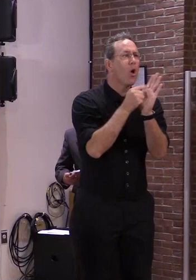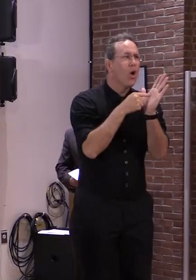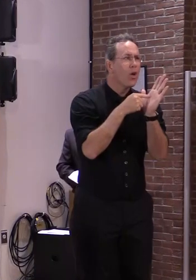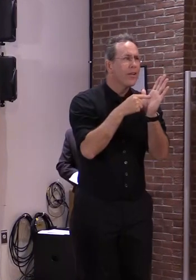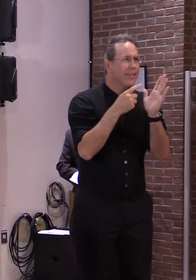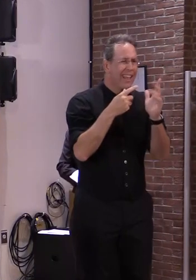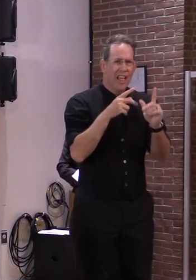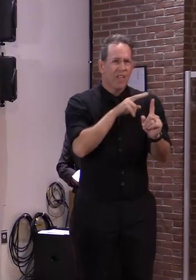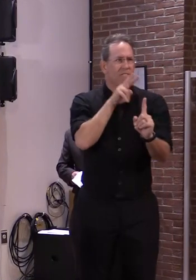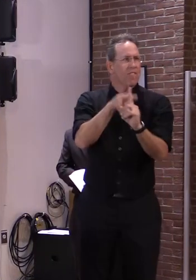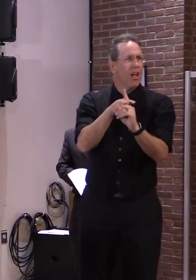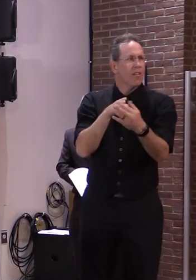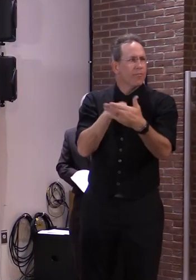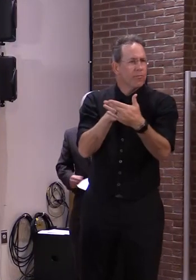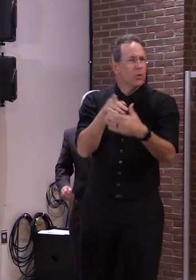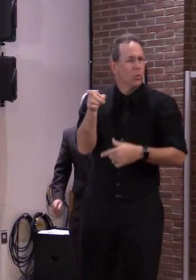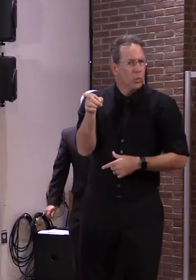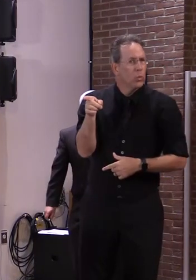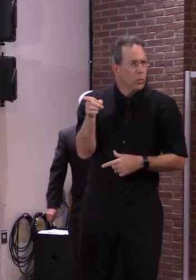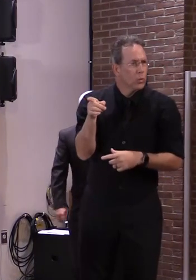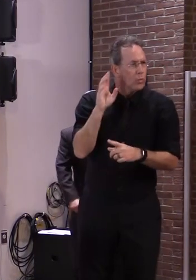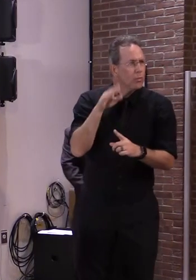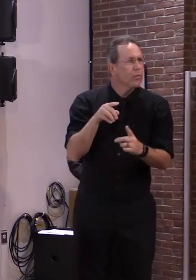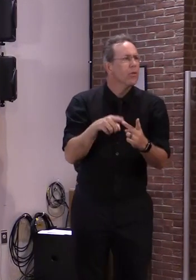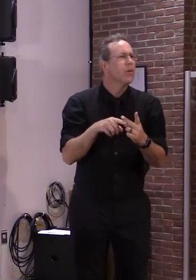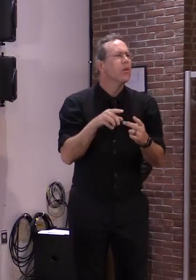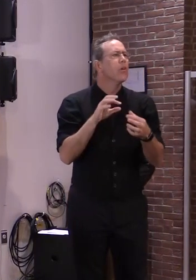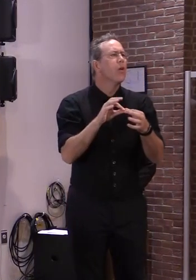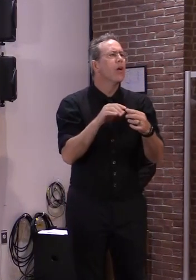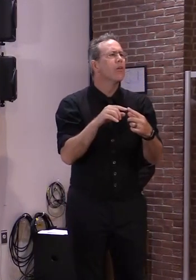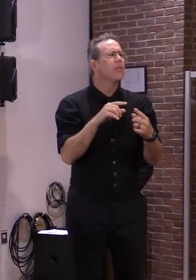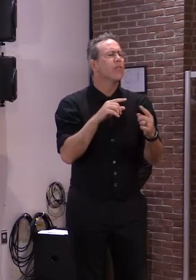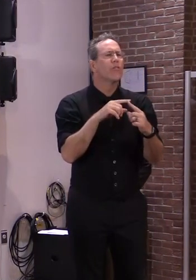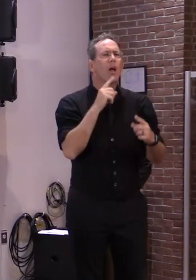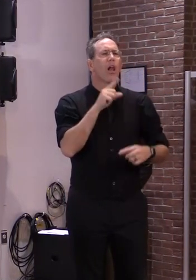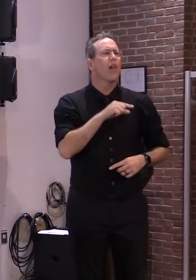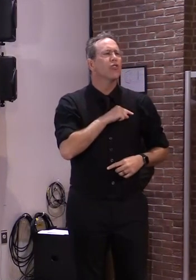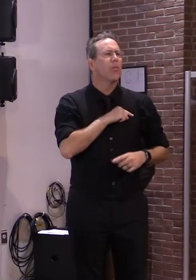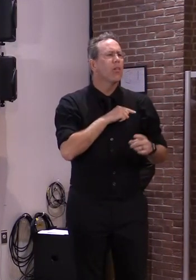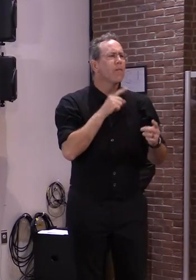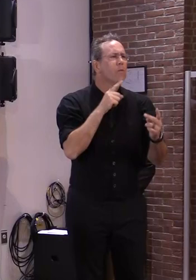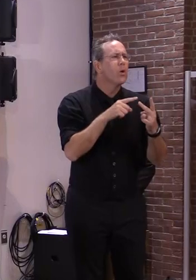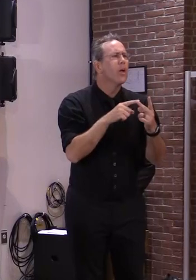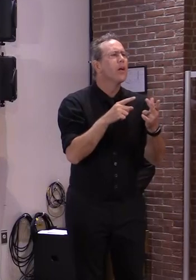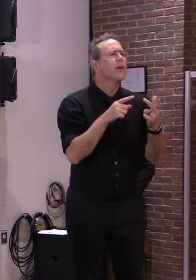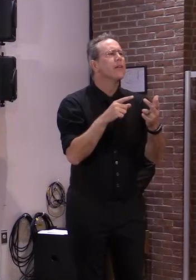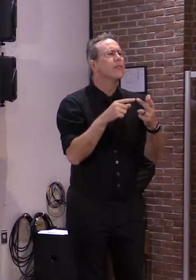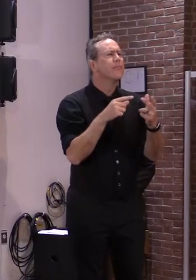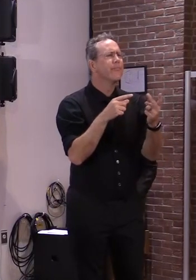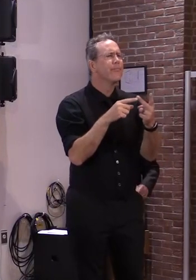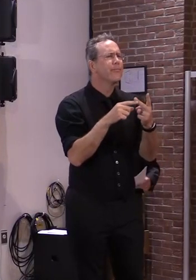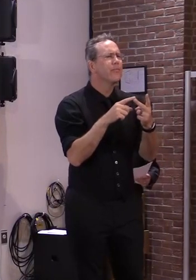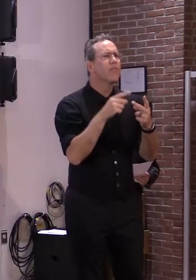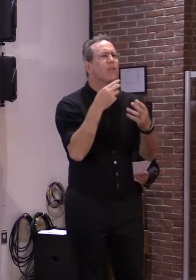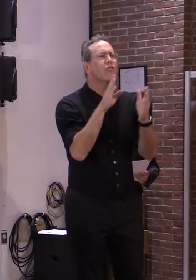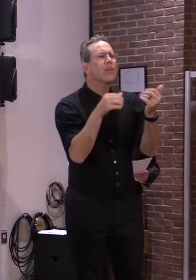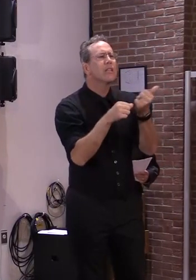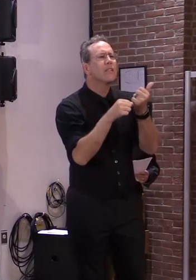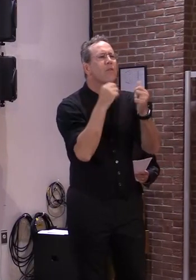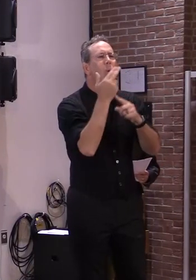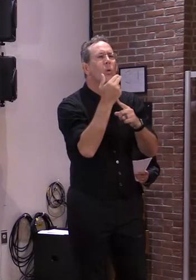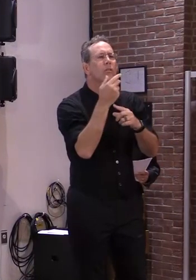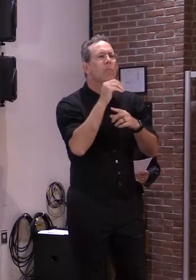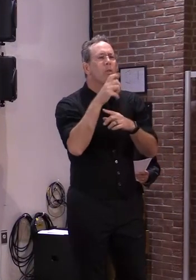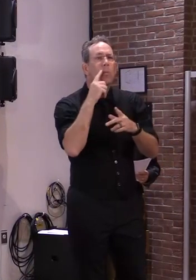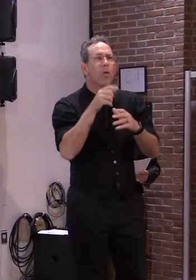to stop the changing of eligibility for the General Assistance Hotel Program,